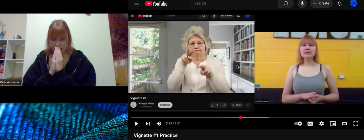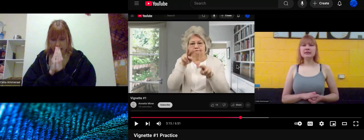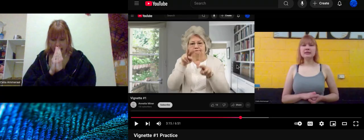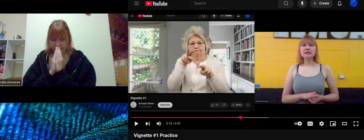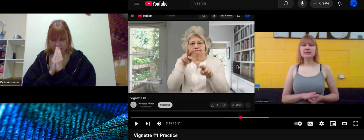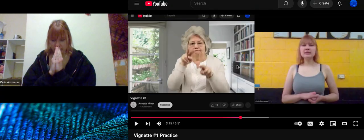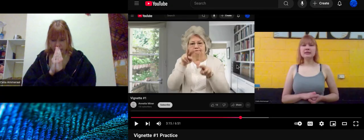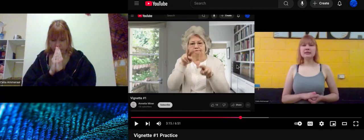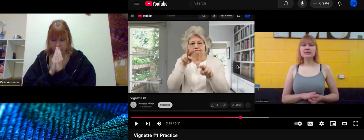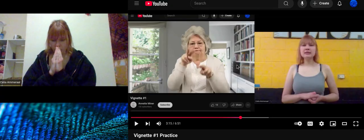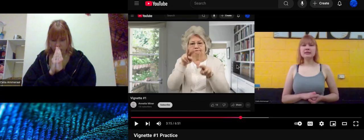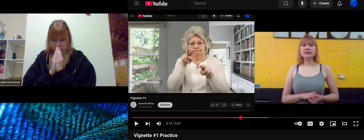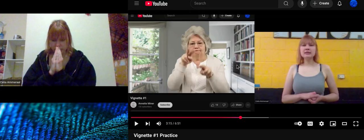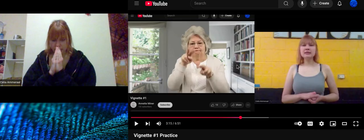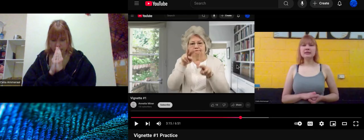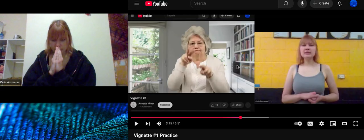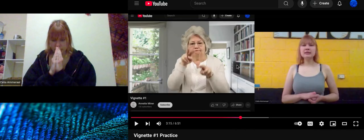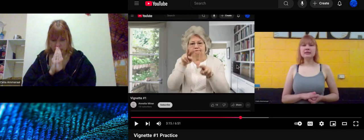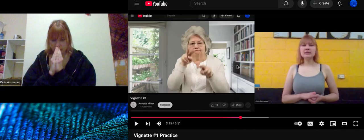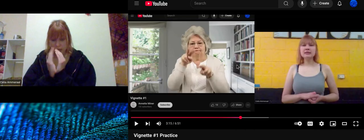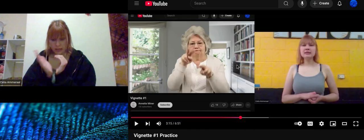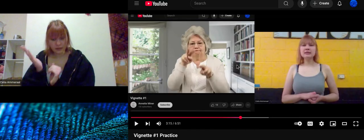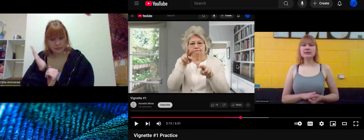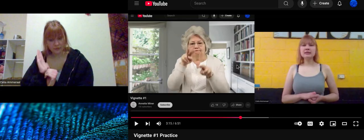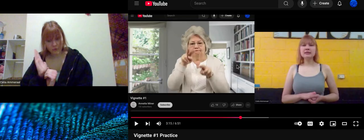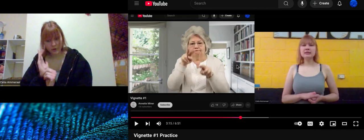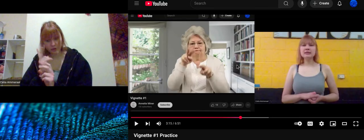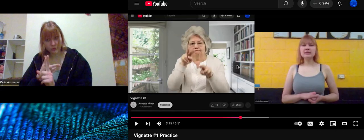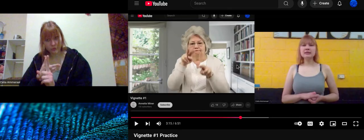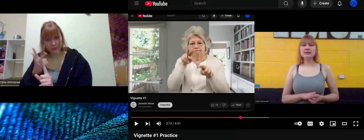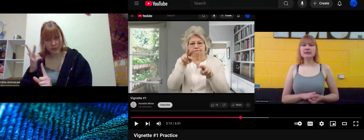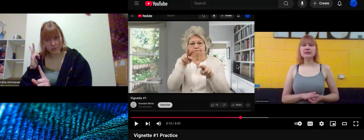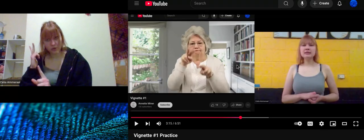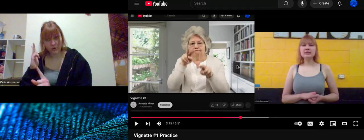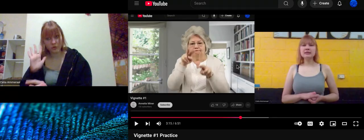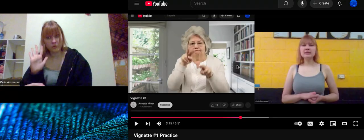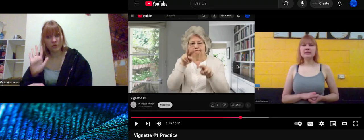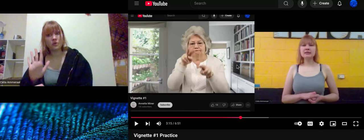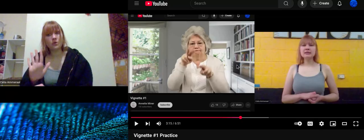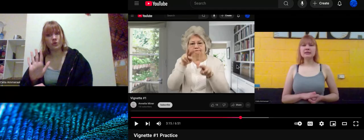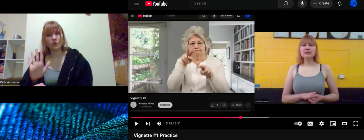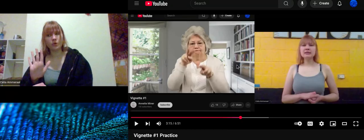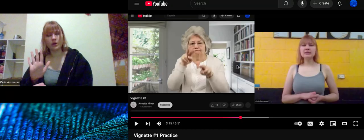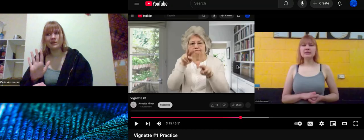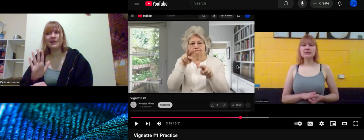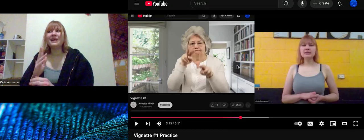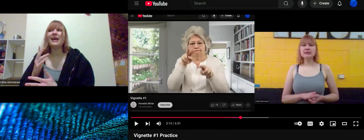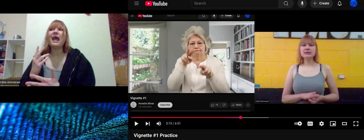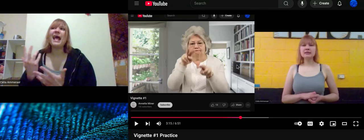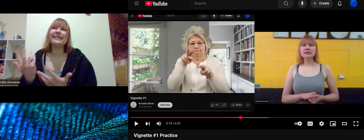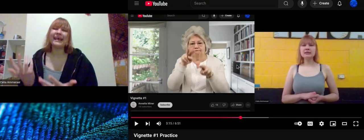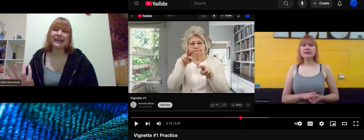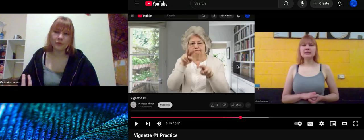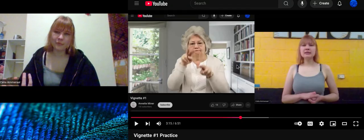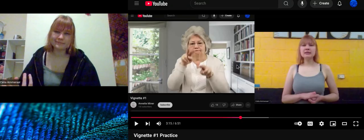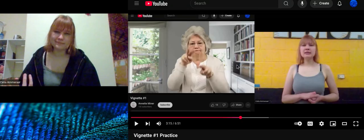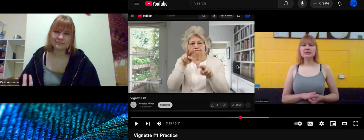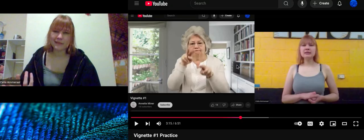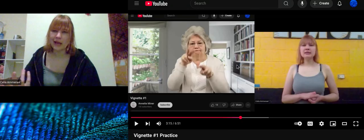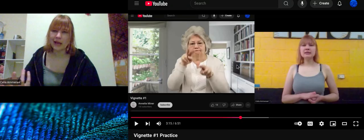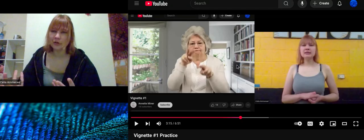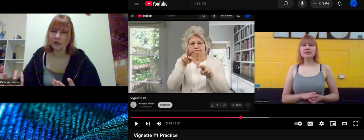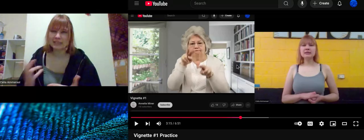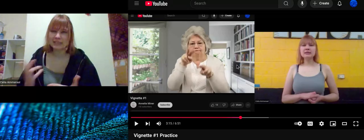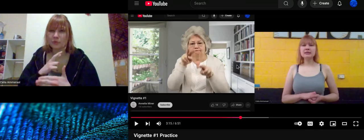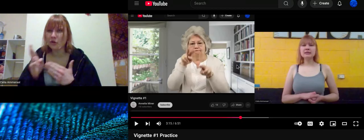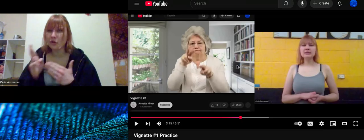And then it averages out those scores. Before, 3 months ago, and then, I